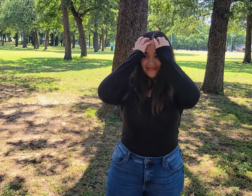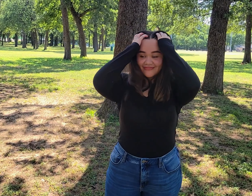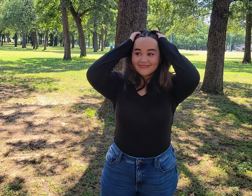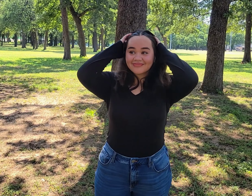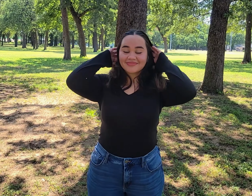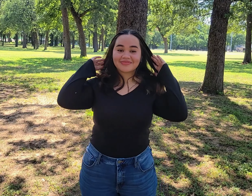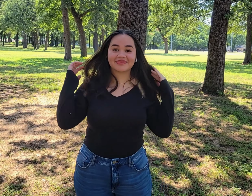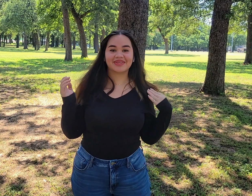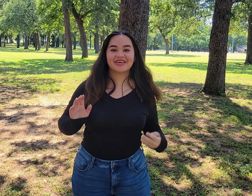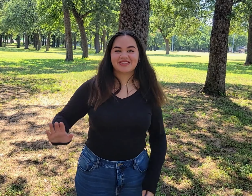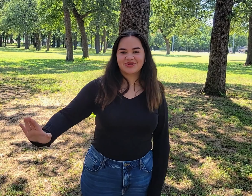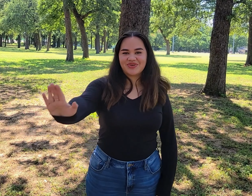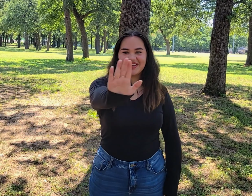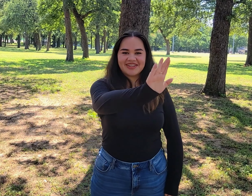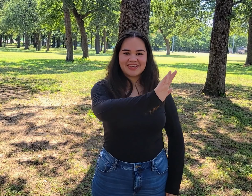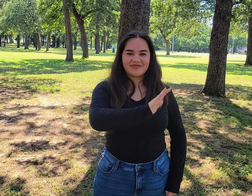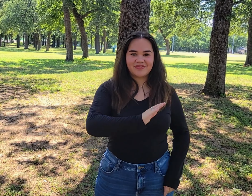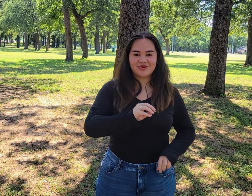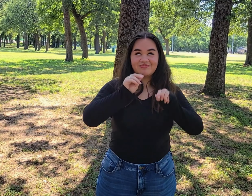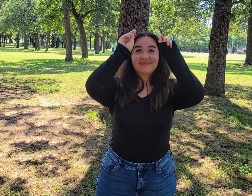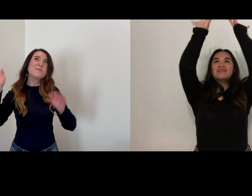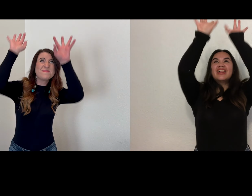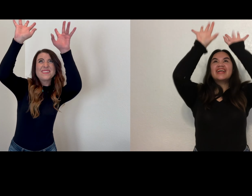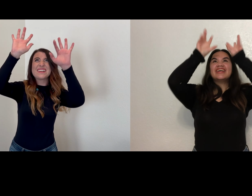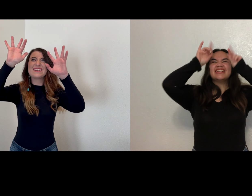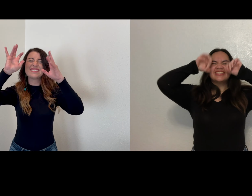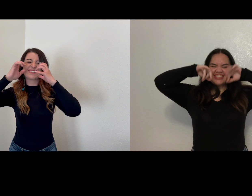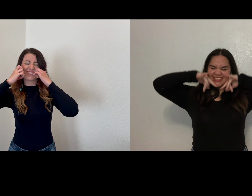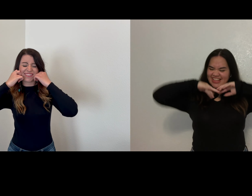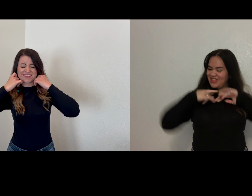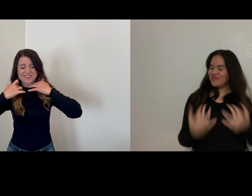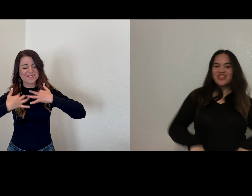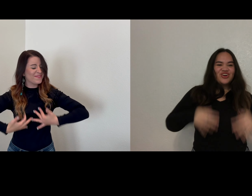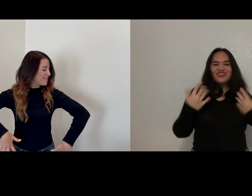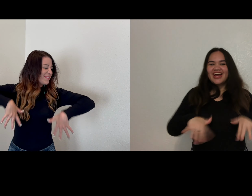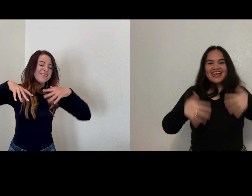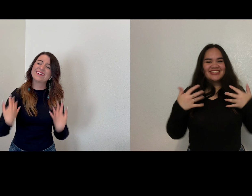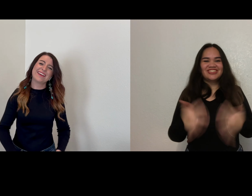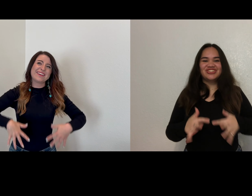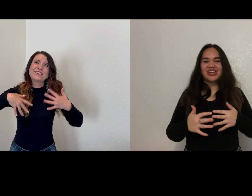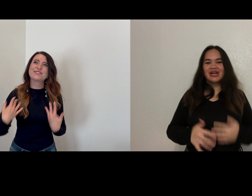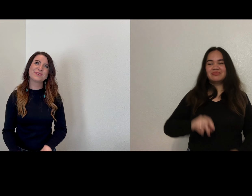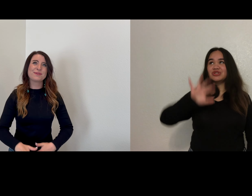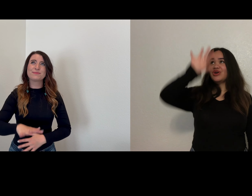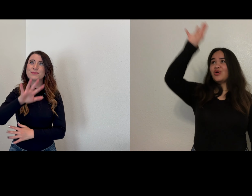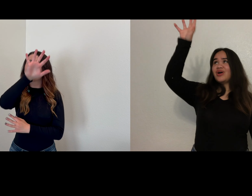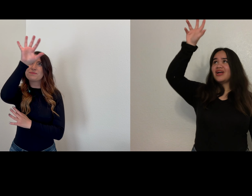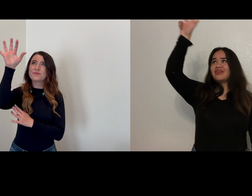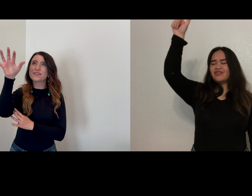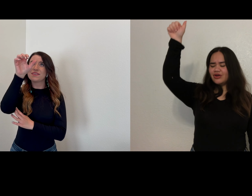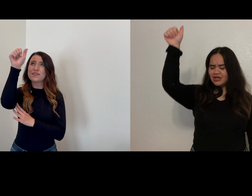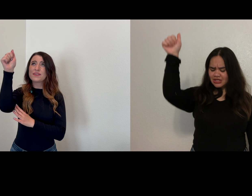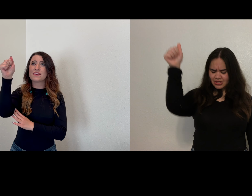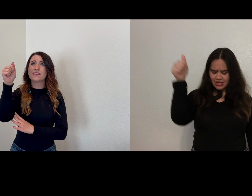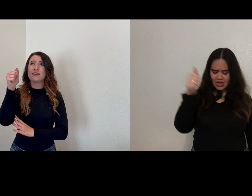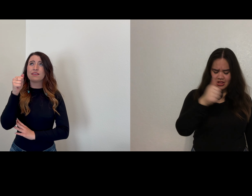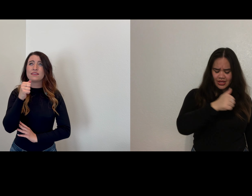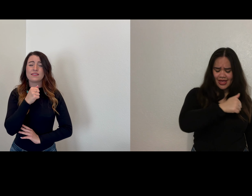Cause what if your blessings come through raindrops What if your healing